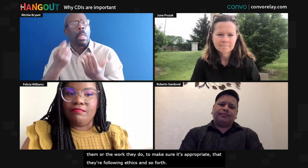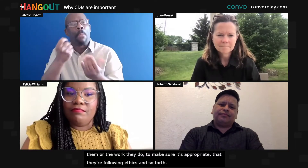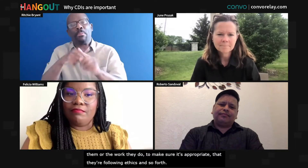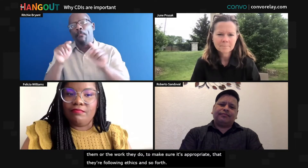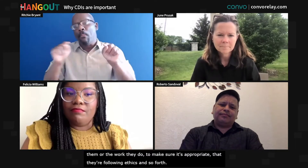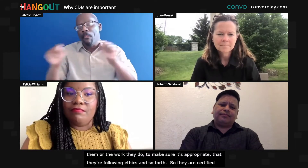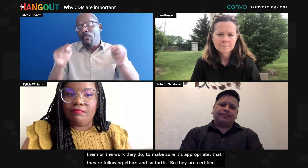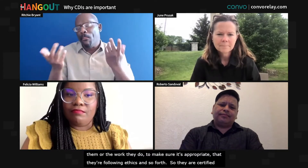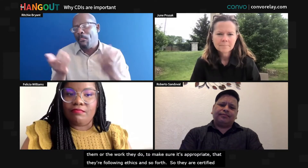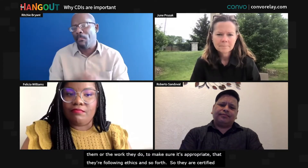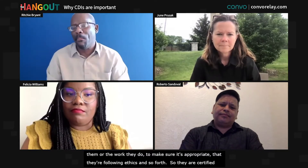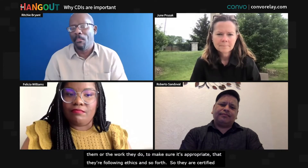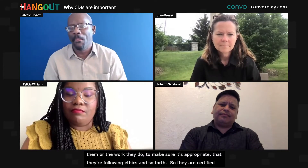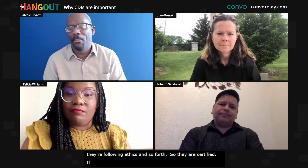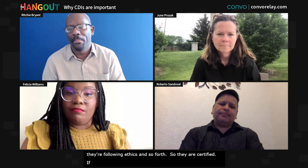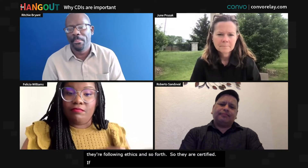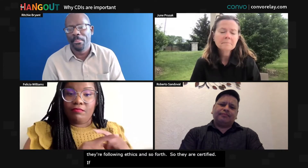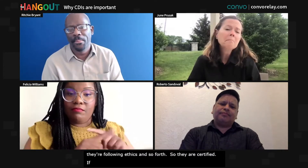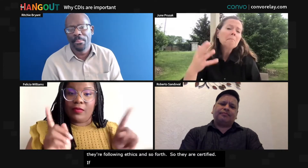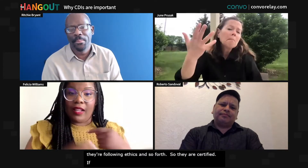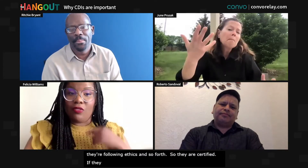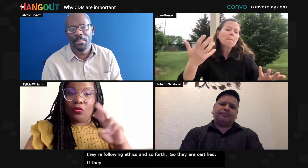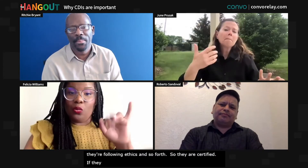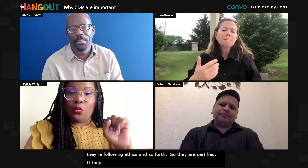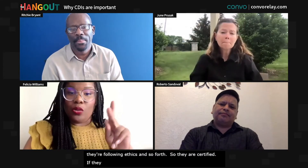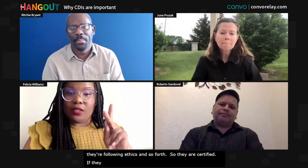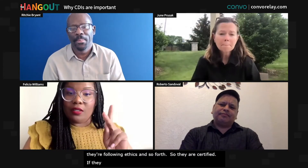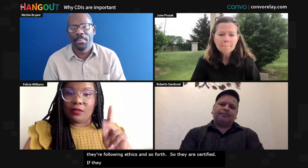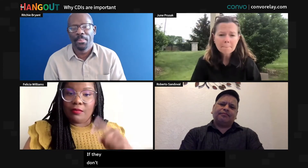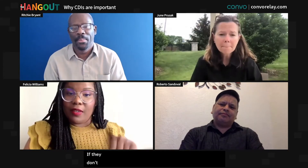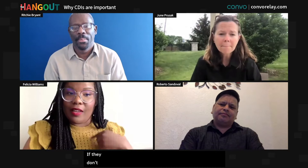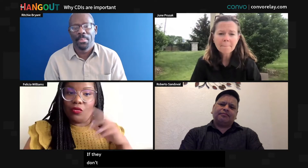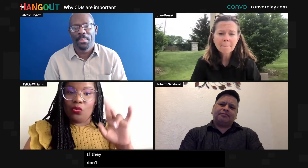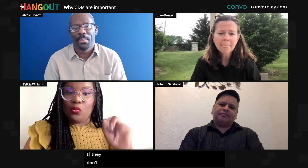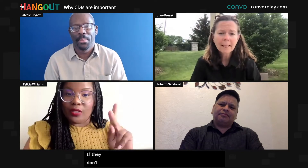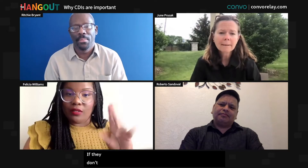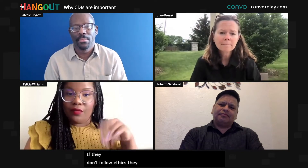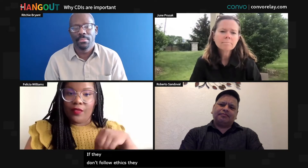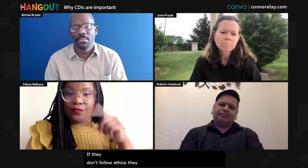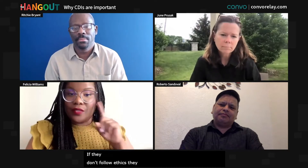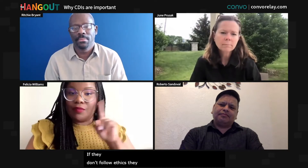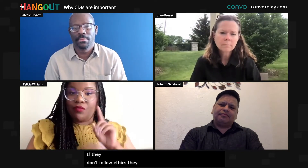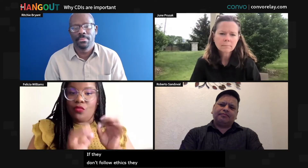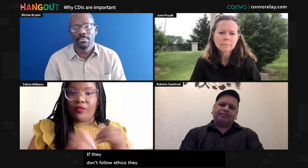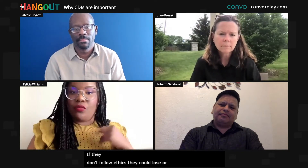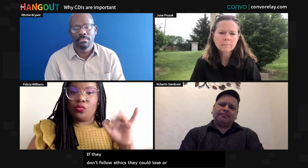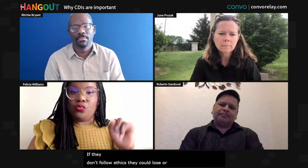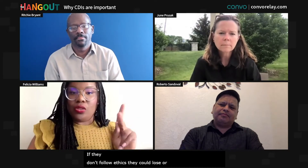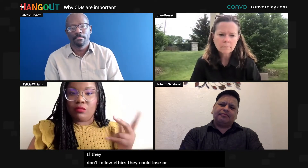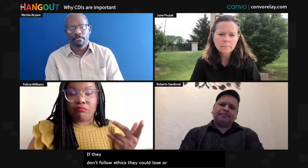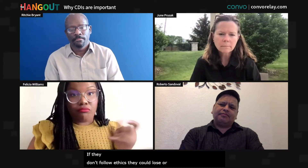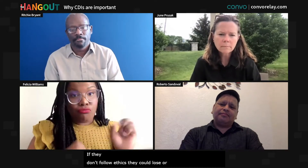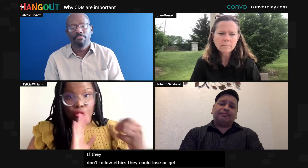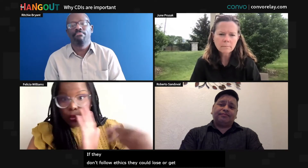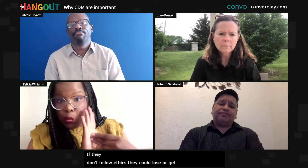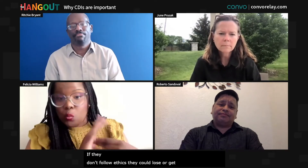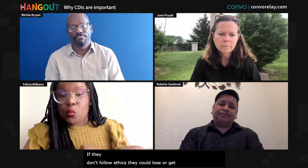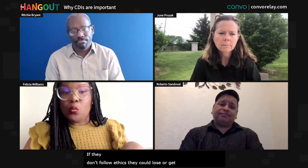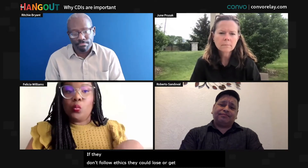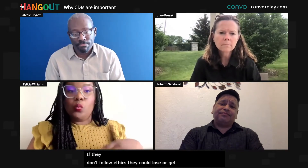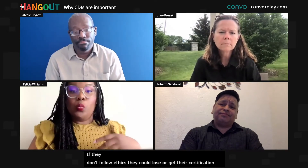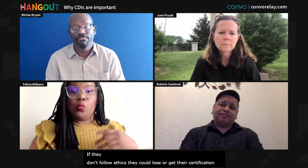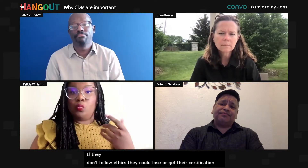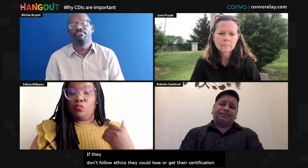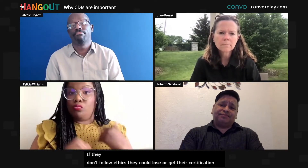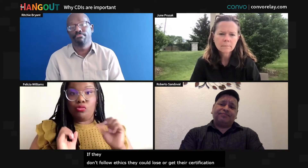If they don't follow the ethics, they could lose or get their certification revoked, whereas DIs can't. That's right. There is a risk, though,